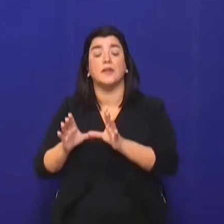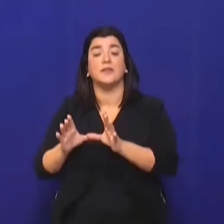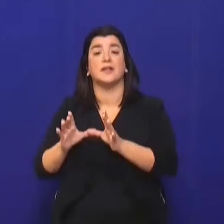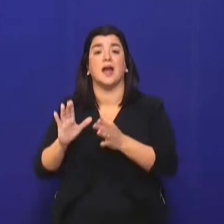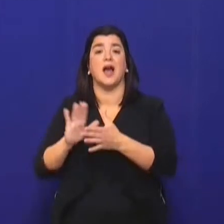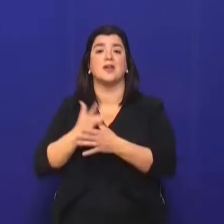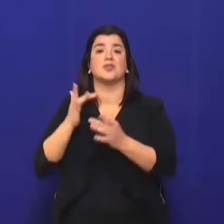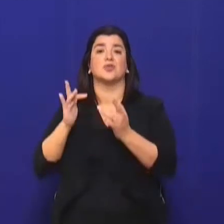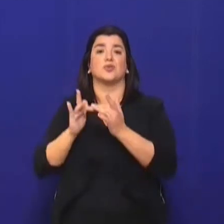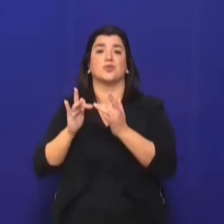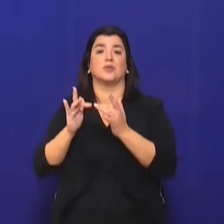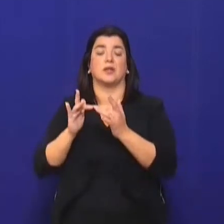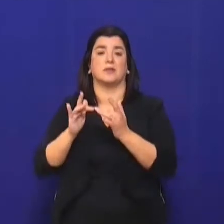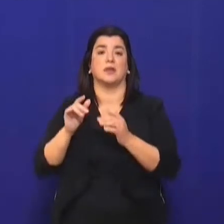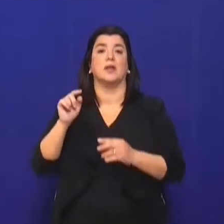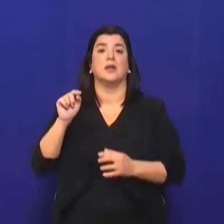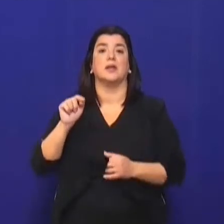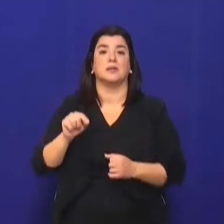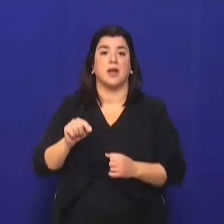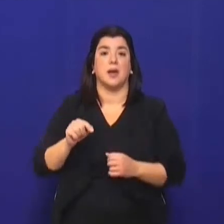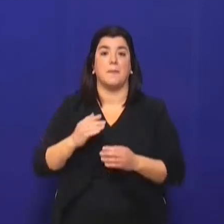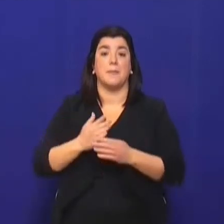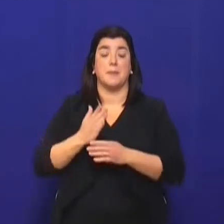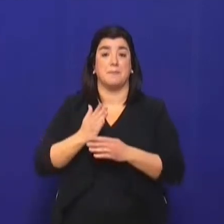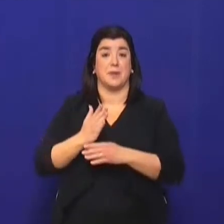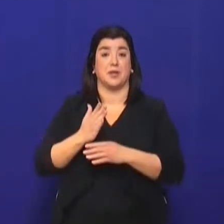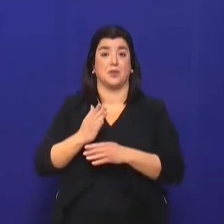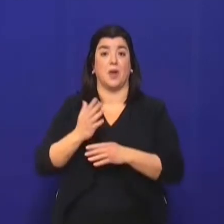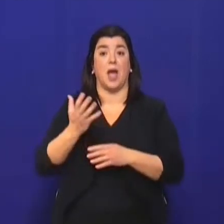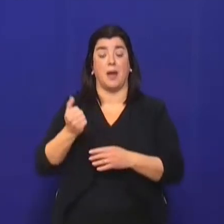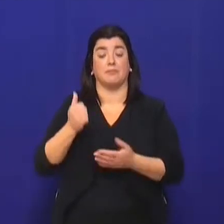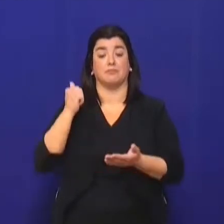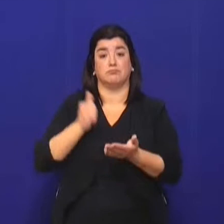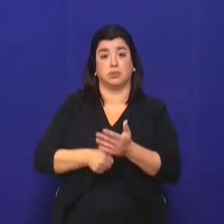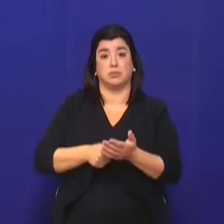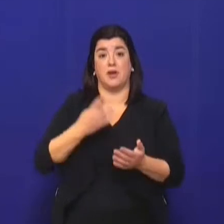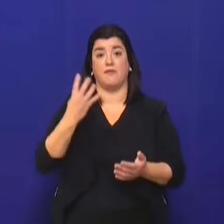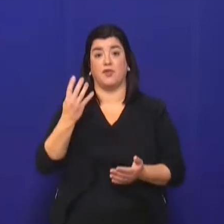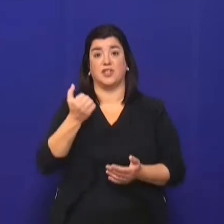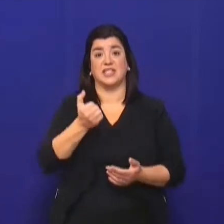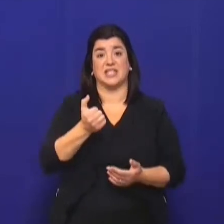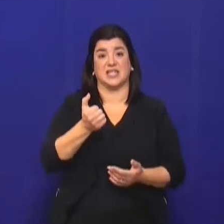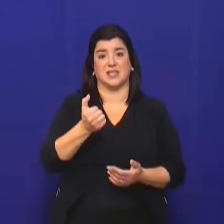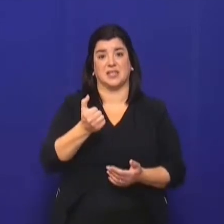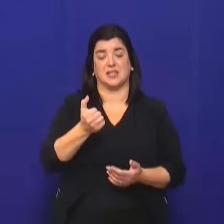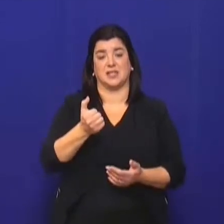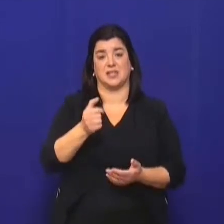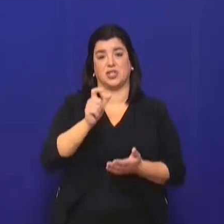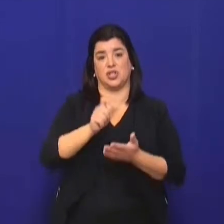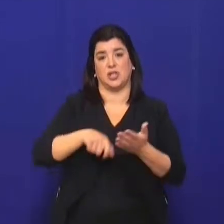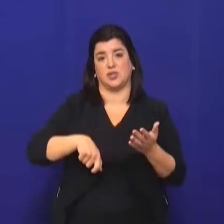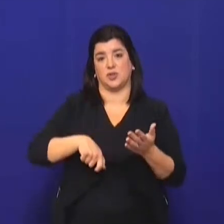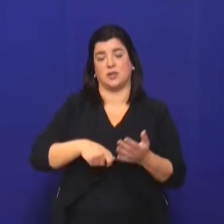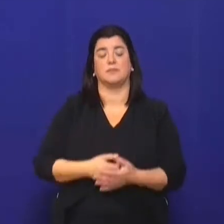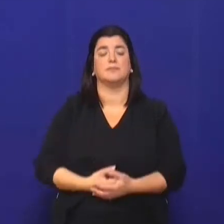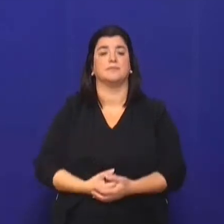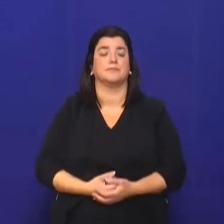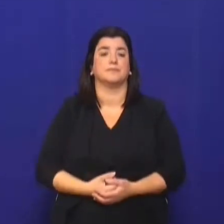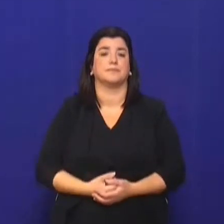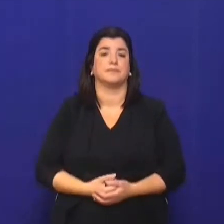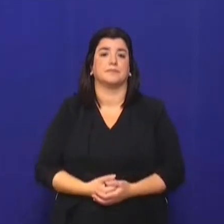U sa issa mill-bidunet kellna 46 ċitazzjonijiet fir-rigward ta' dan l-aspett.